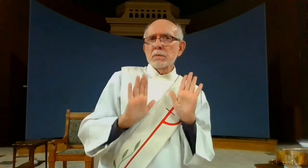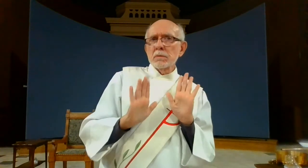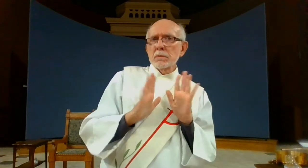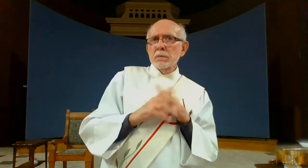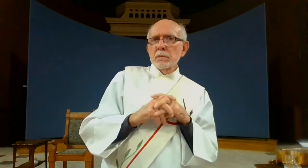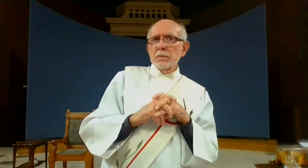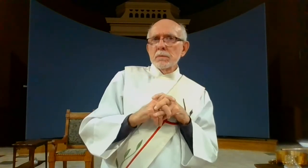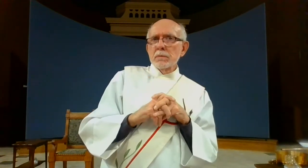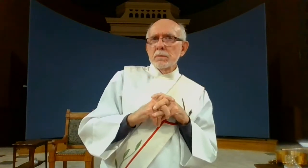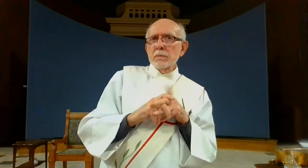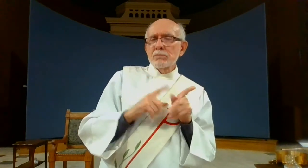divorcing her.